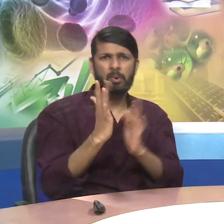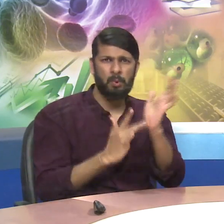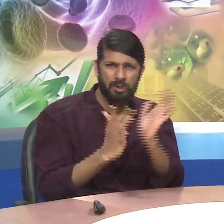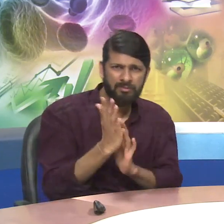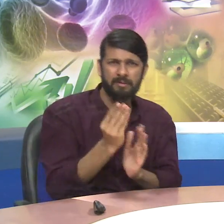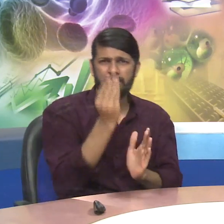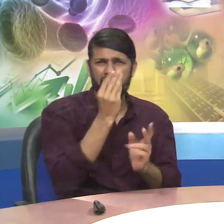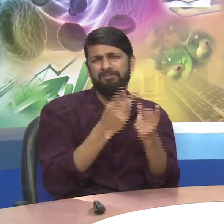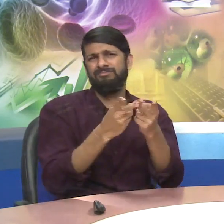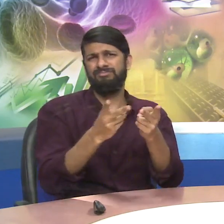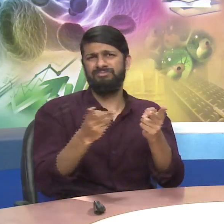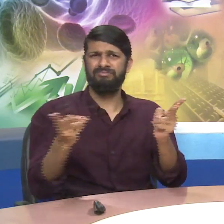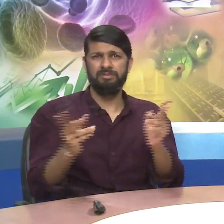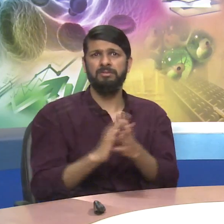is neither religious